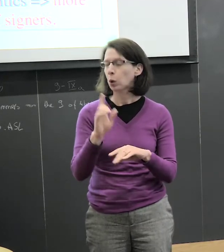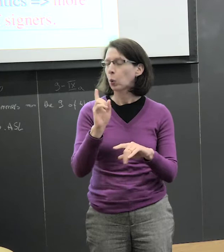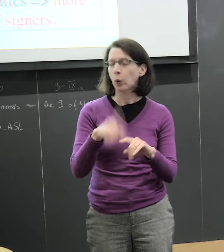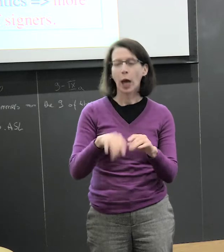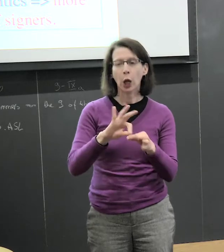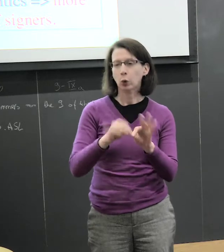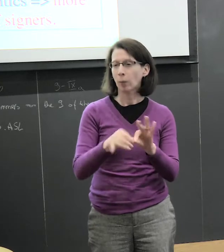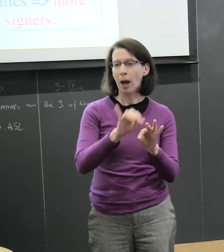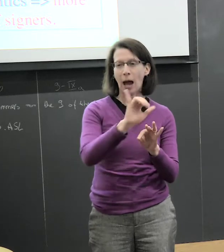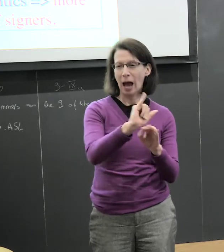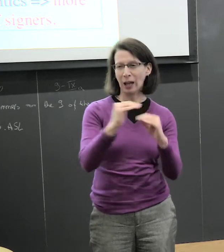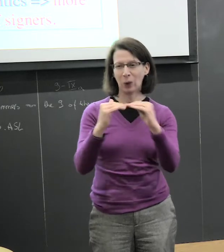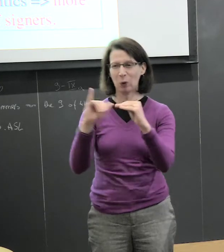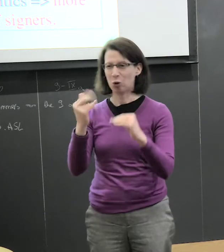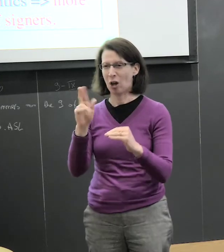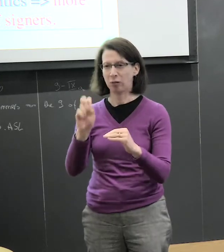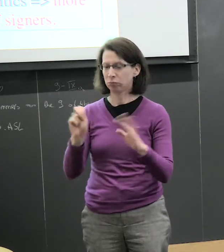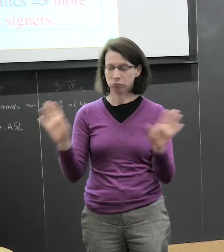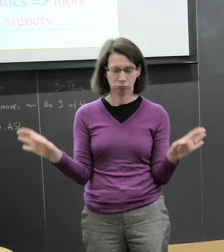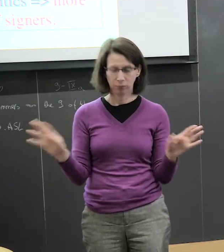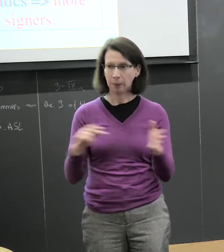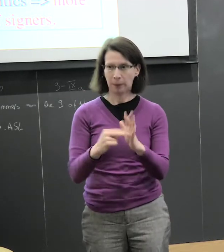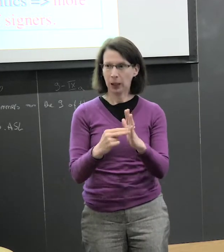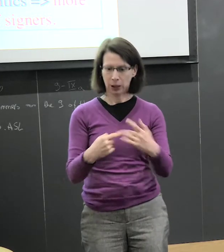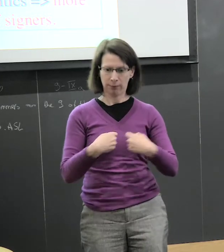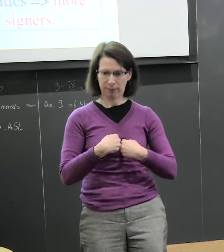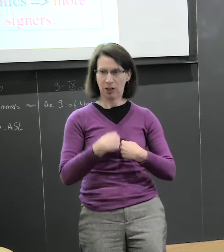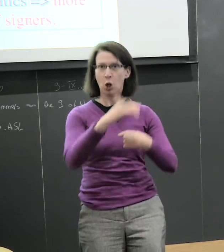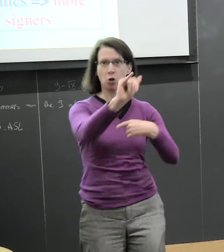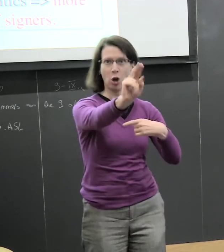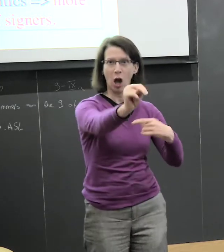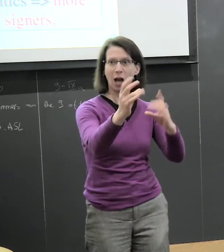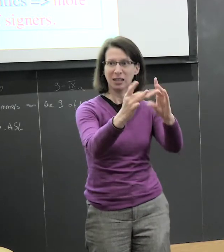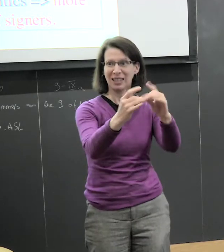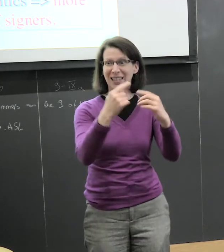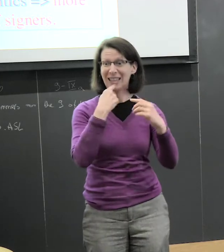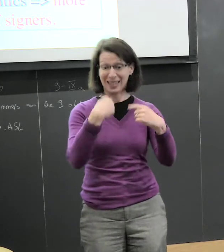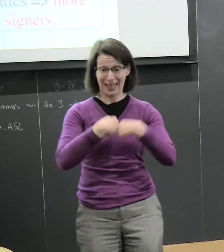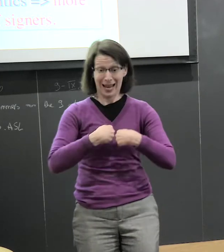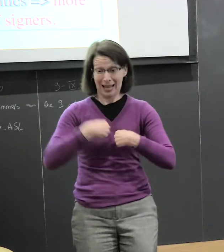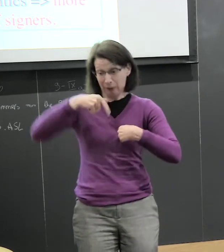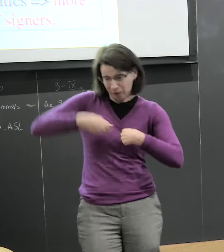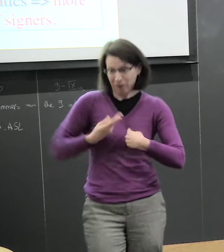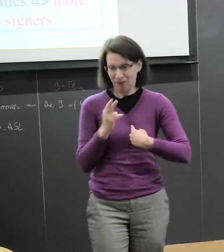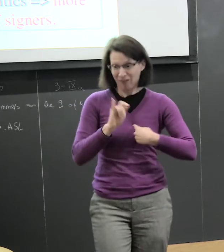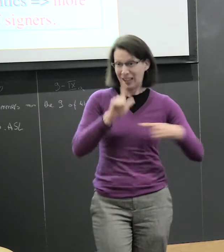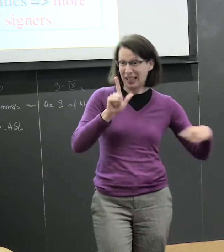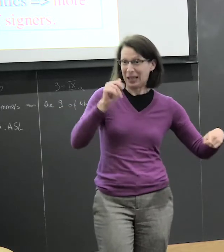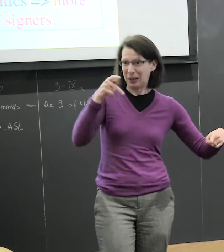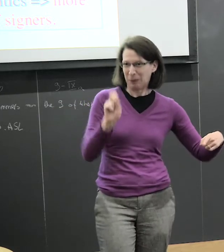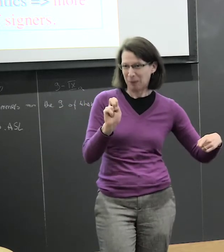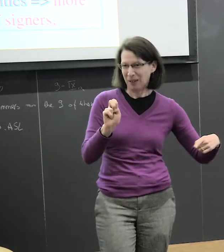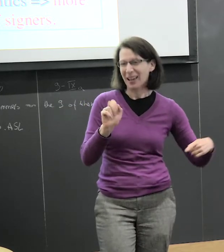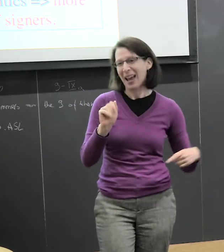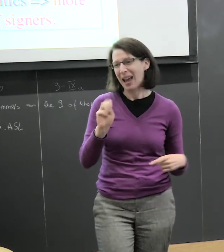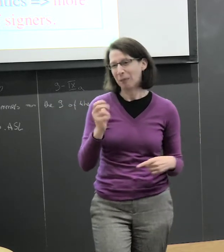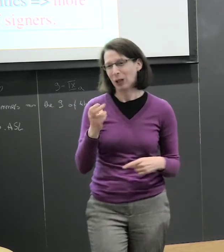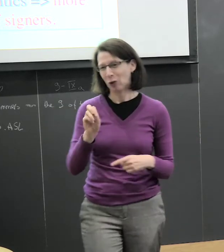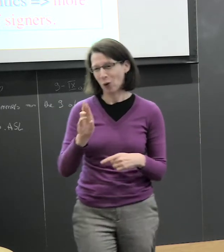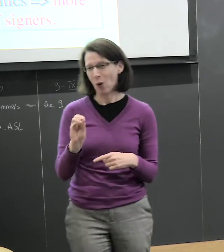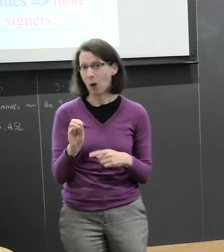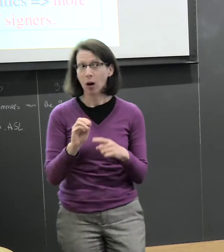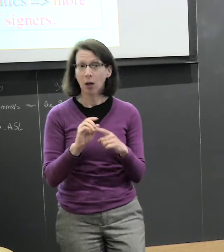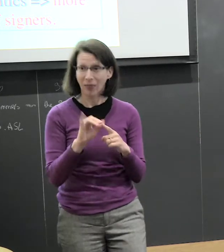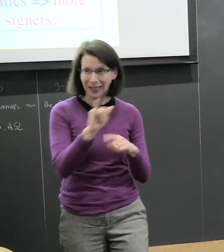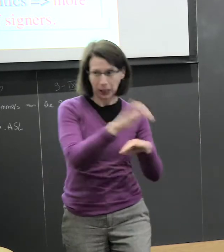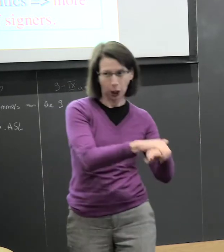refer to John. This is unambiguous. It means John says that I, Philippe, am a hero. But the interesting finding is that